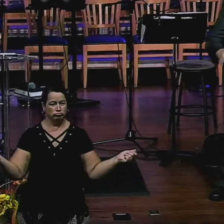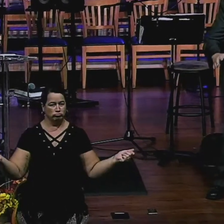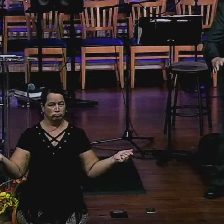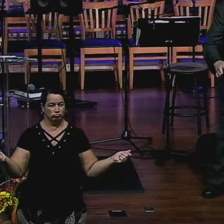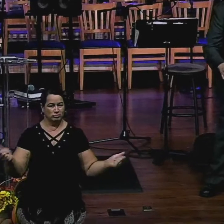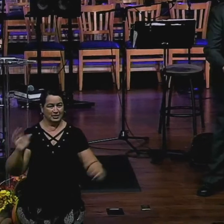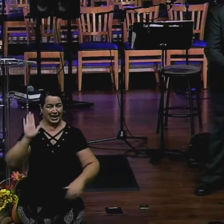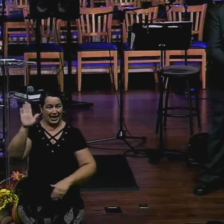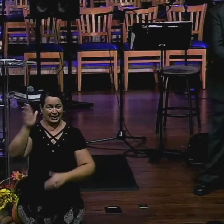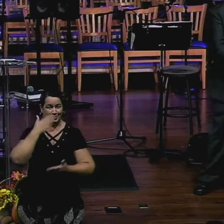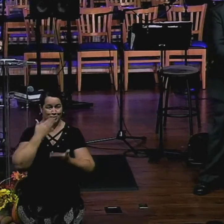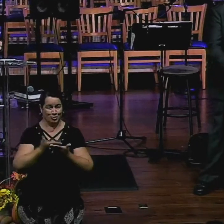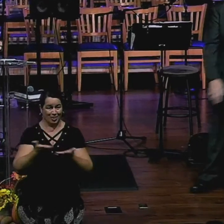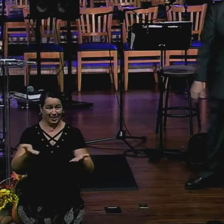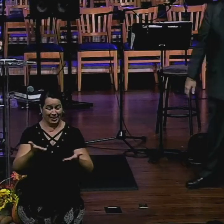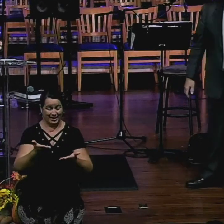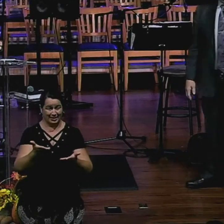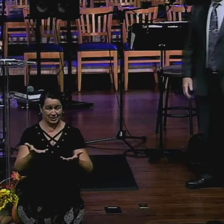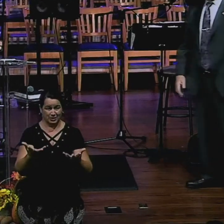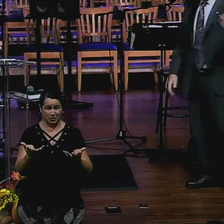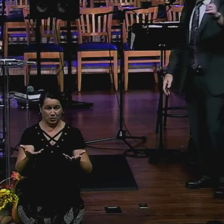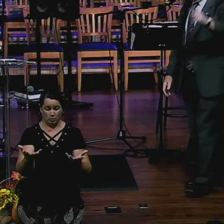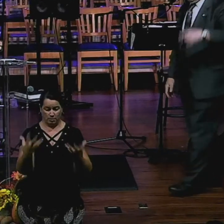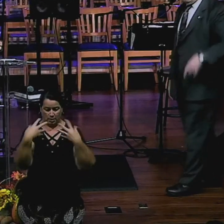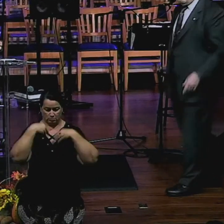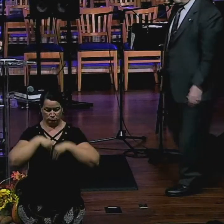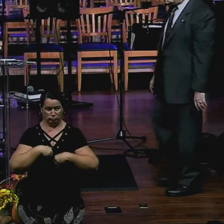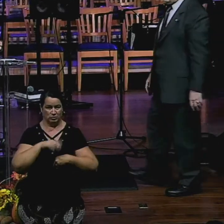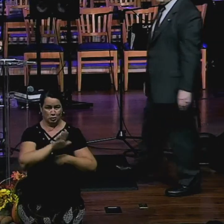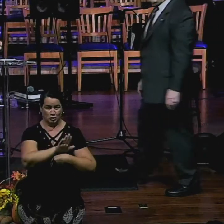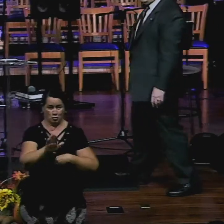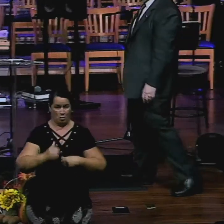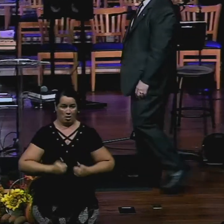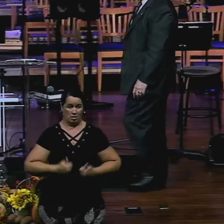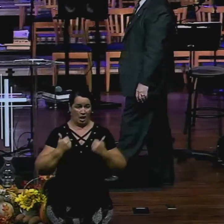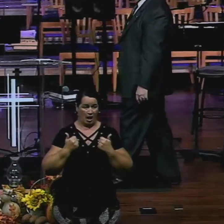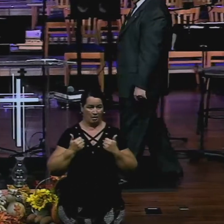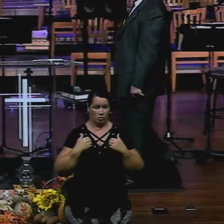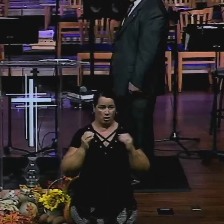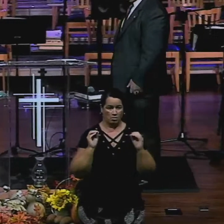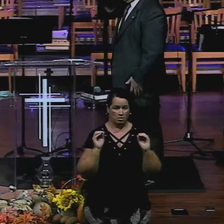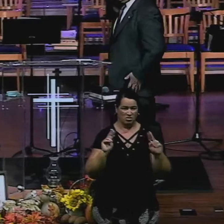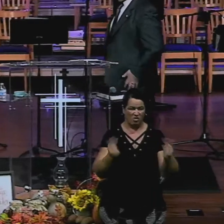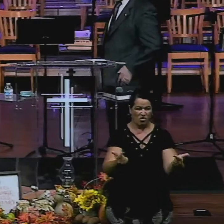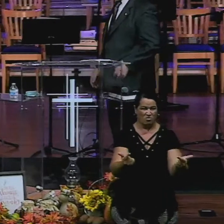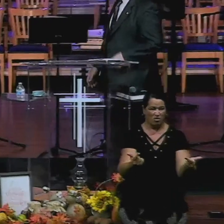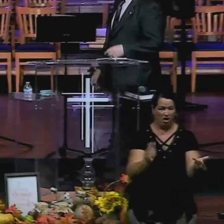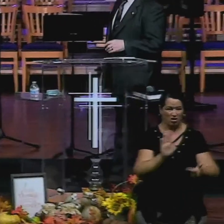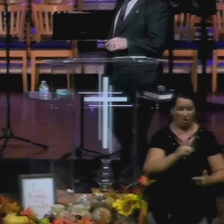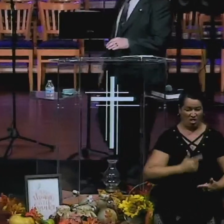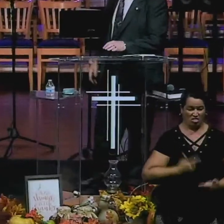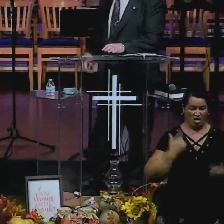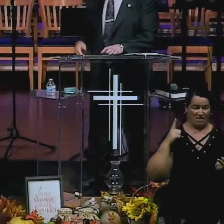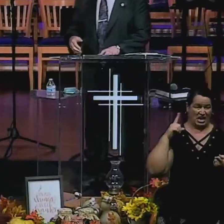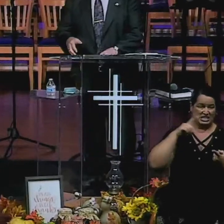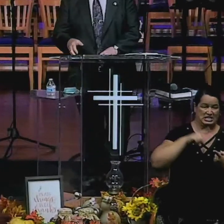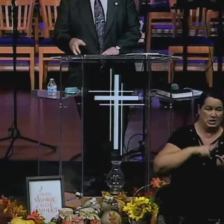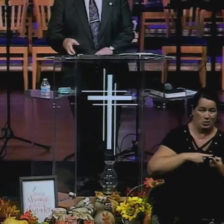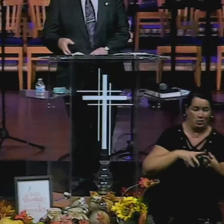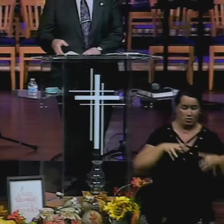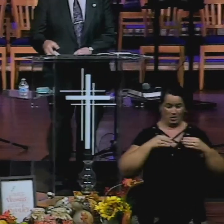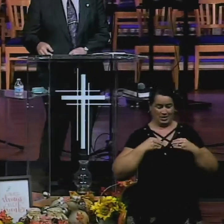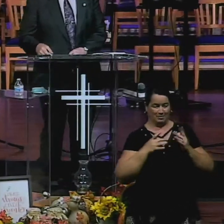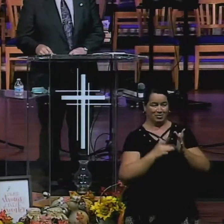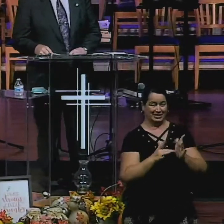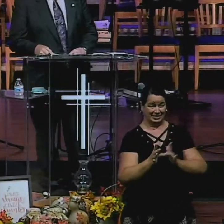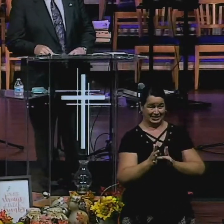atonement, his goodness will be imputed to your life. You have none of your own. Well, that's not congenial to the modern mind. That was a polite way